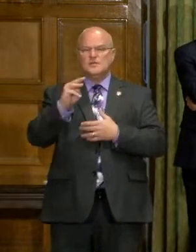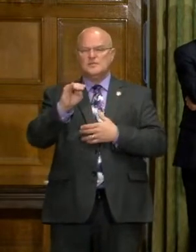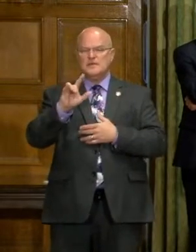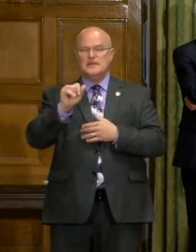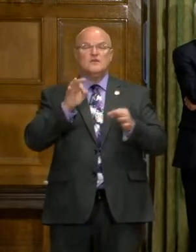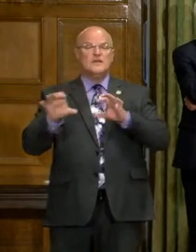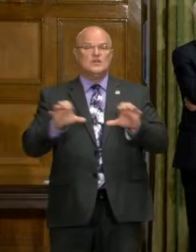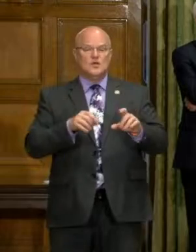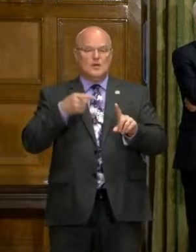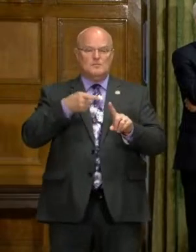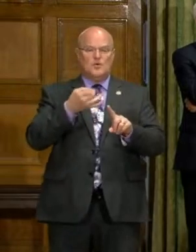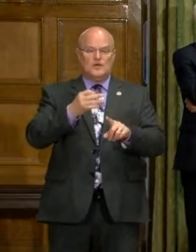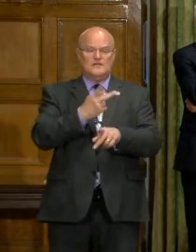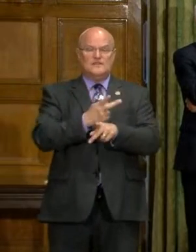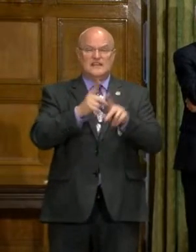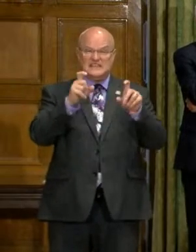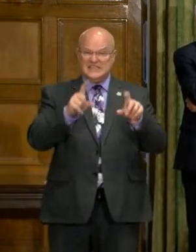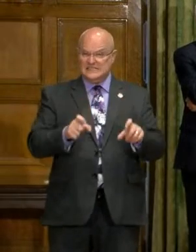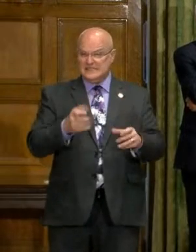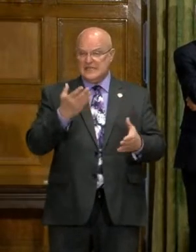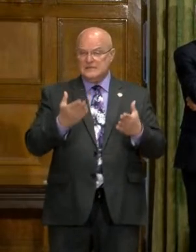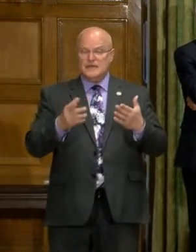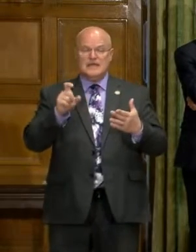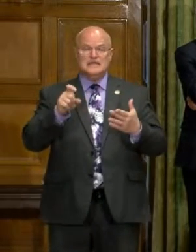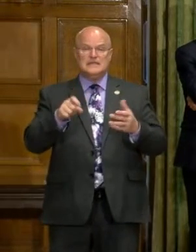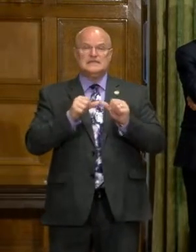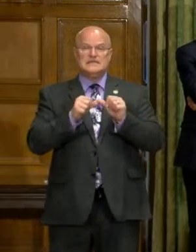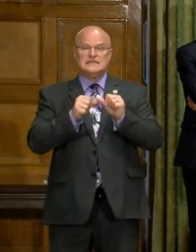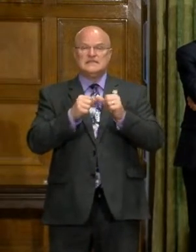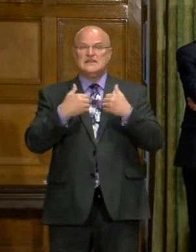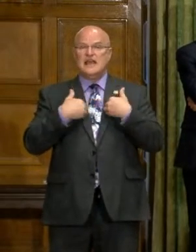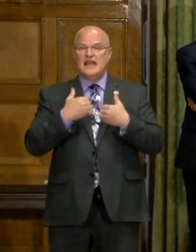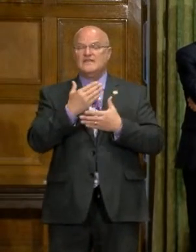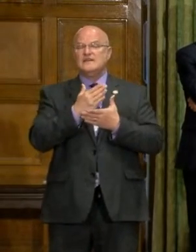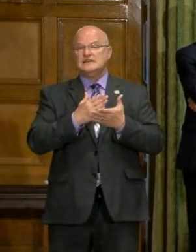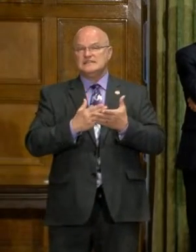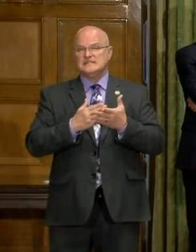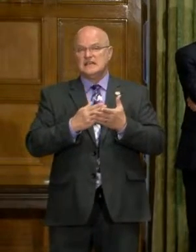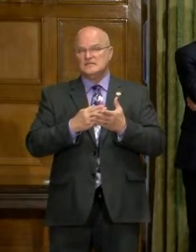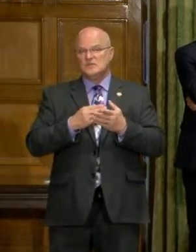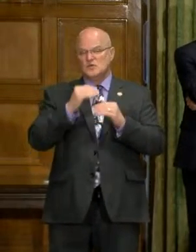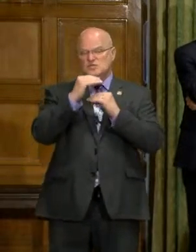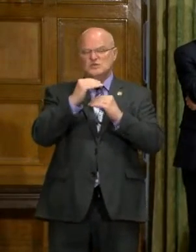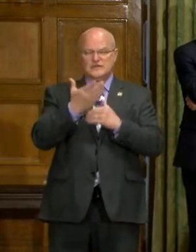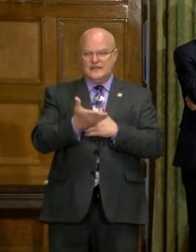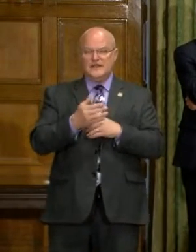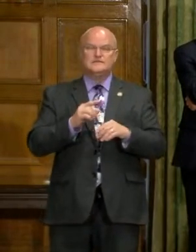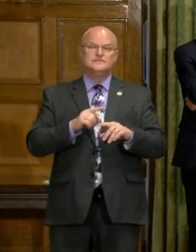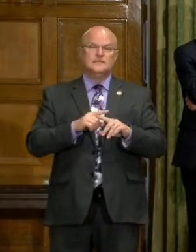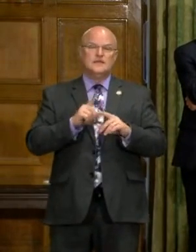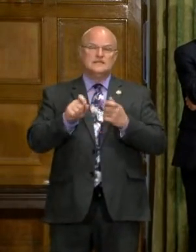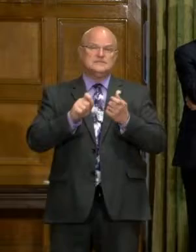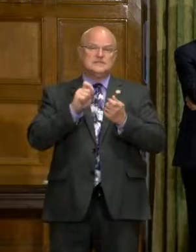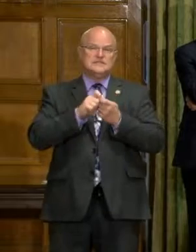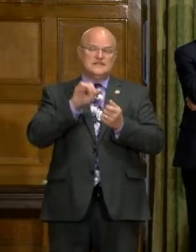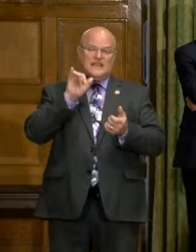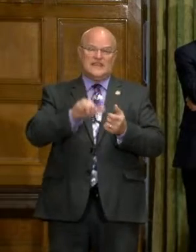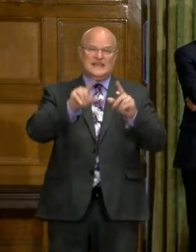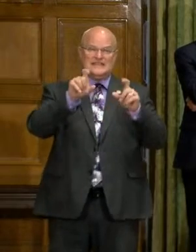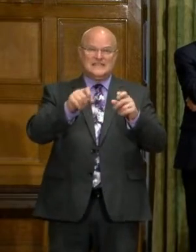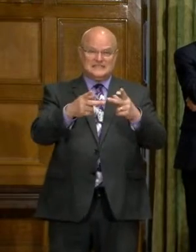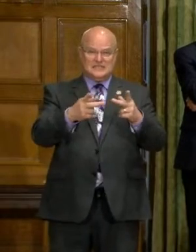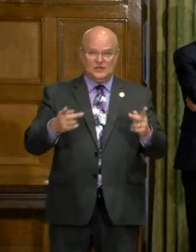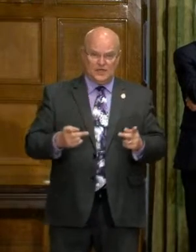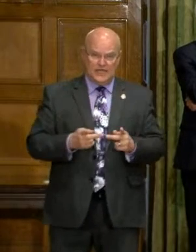or if they're doing point-of-care testing, they may need to continue to have some restrictions there specific to that